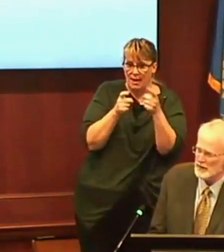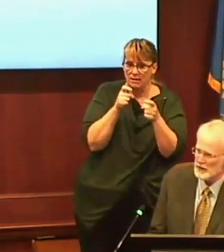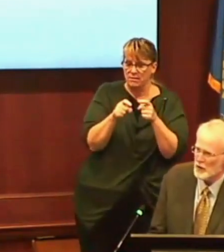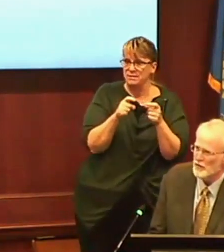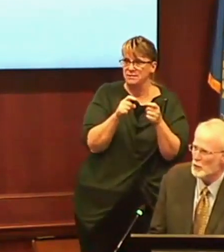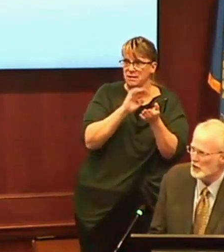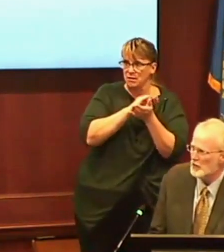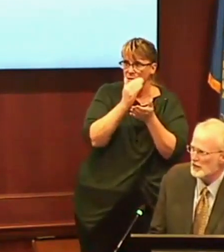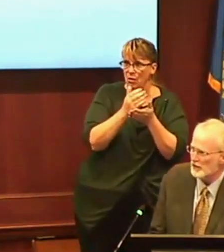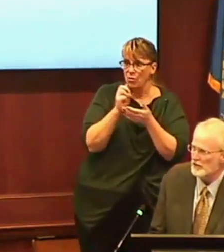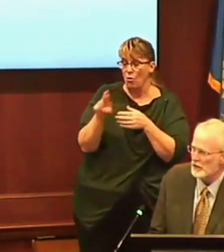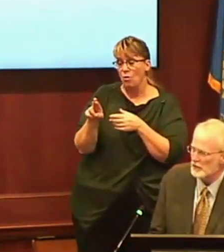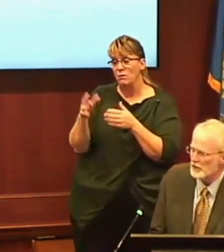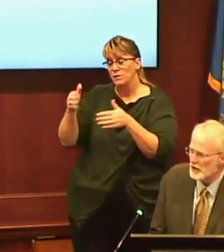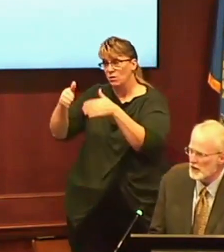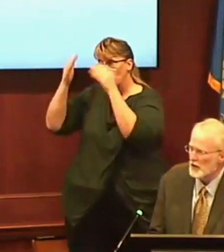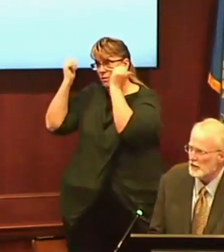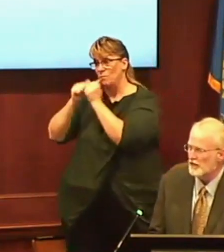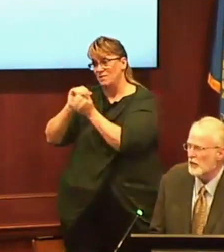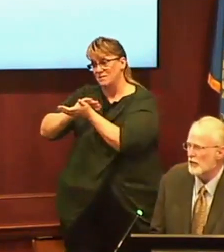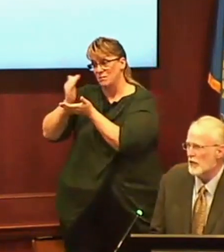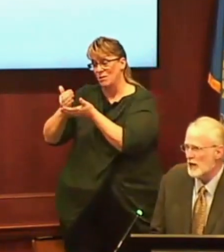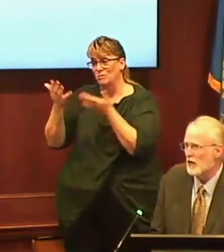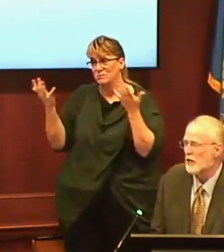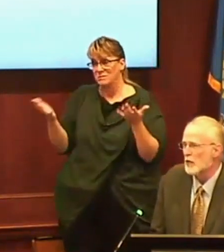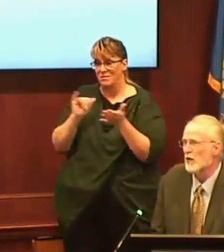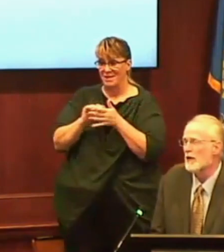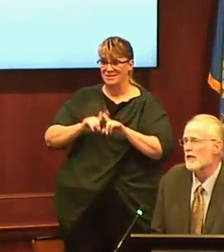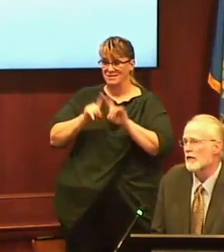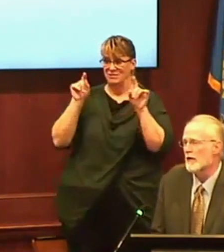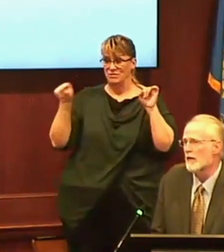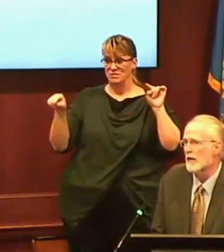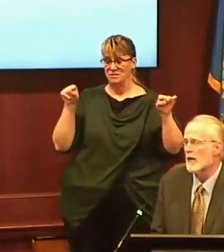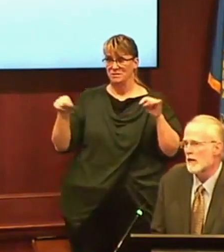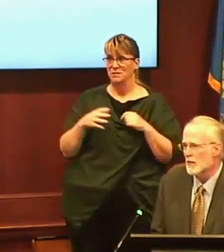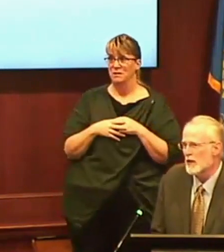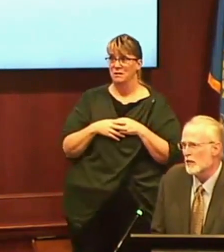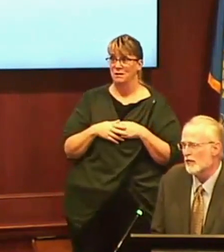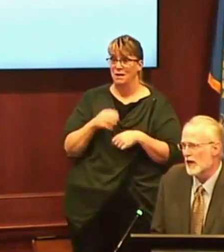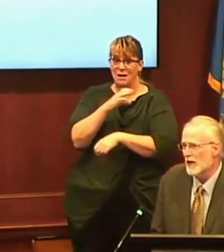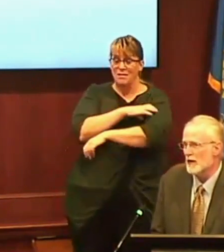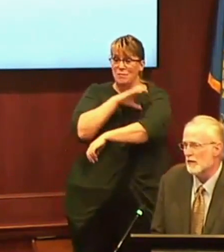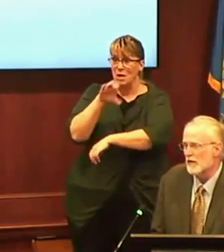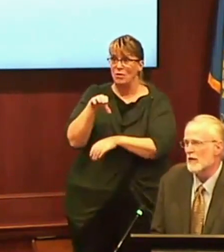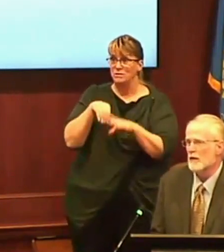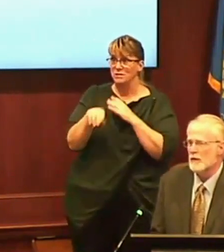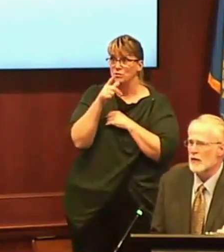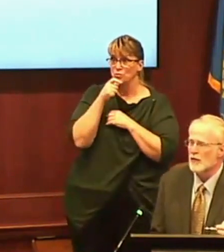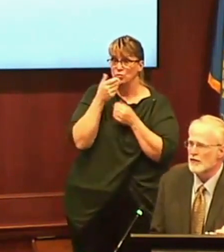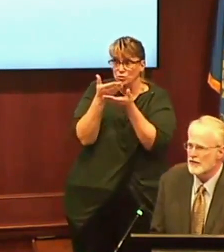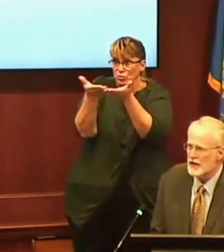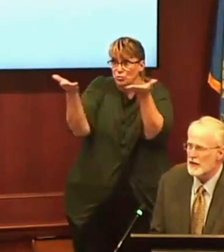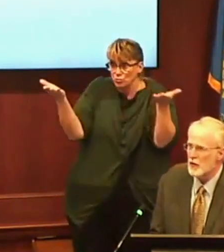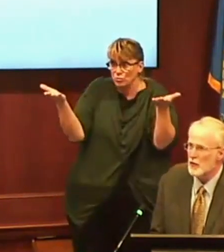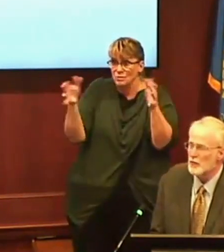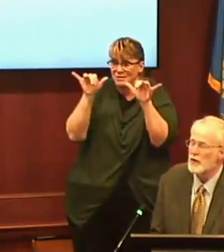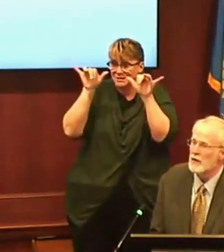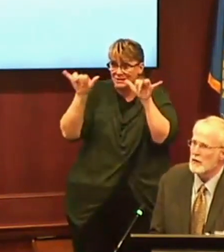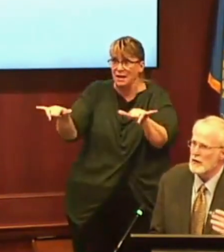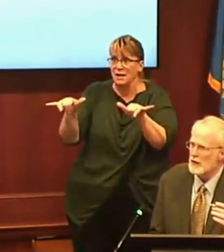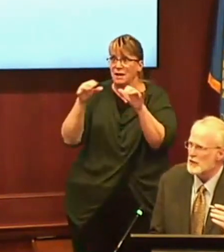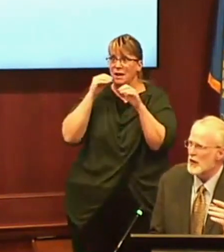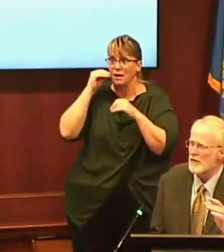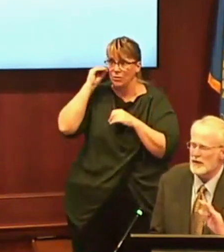or being overwhelmed by this load. And so the power really is in the people's hands, staying